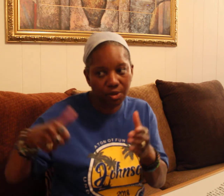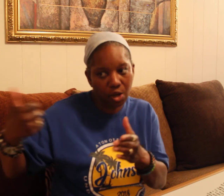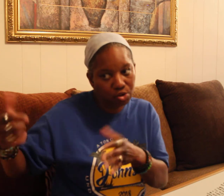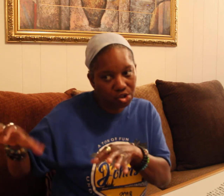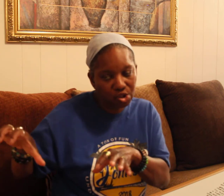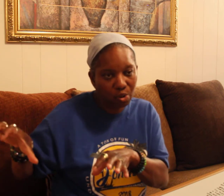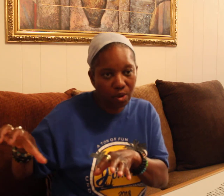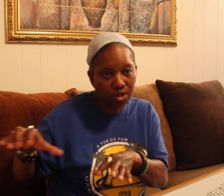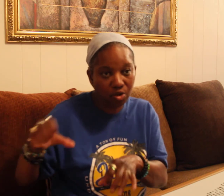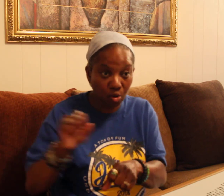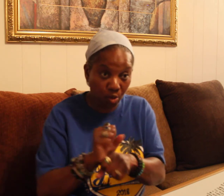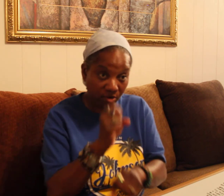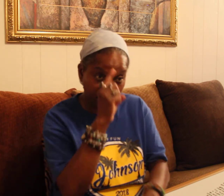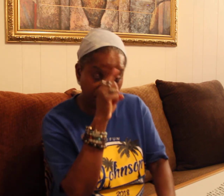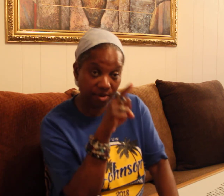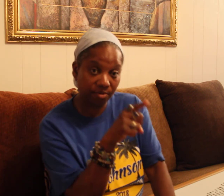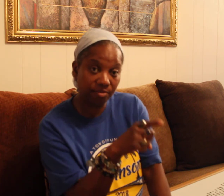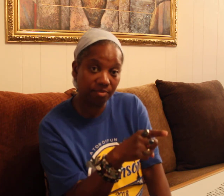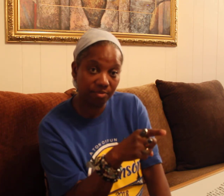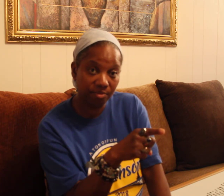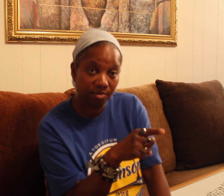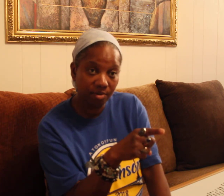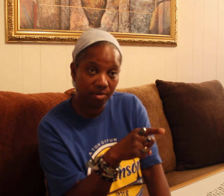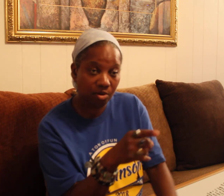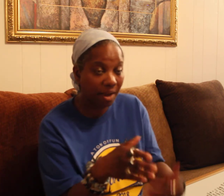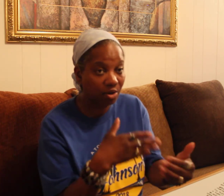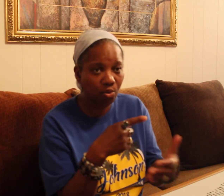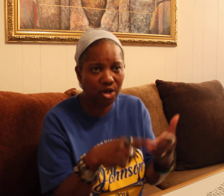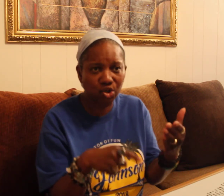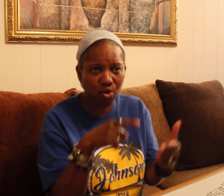else is doing is going to work for you. No matter what your